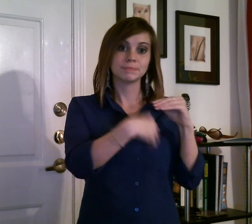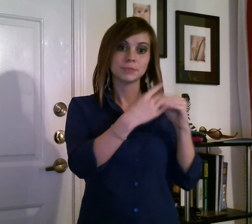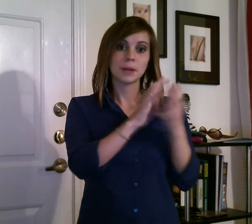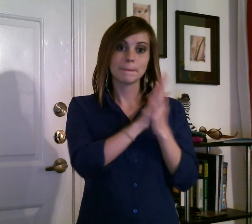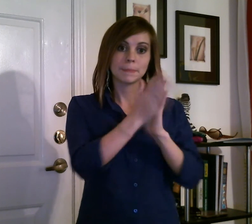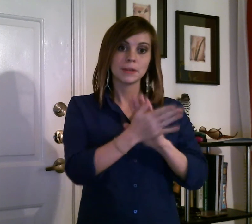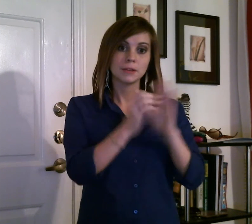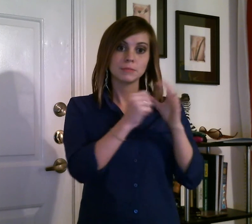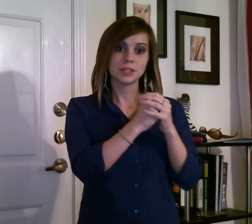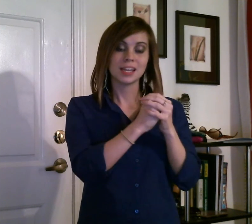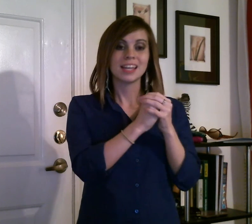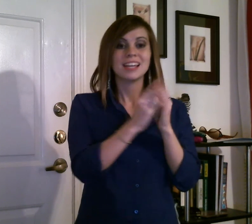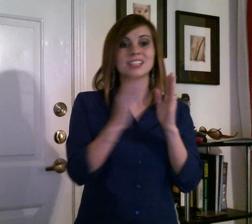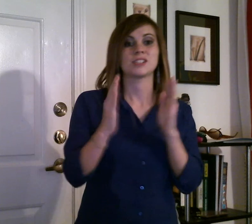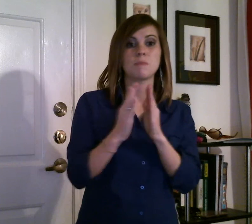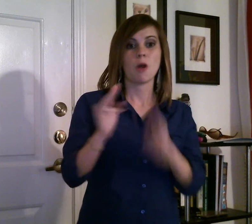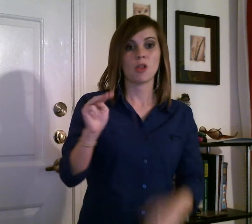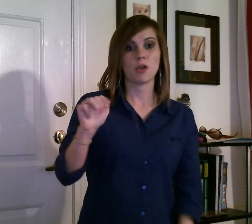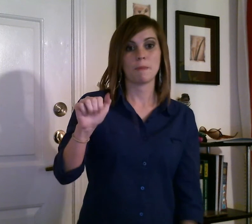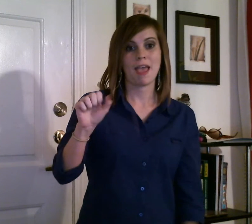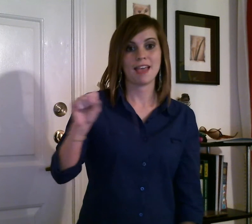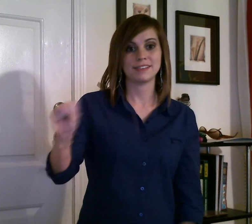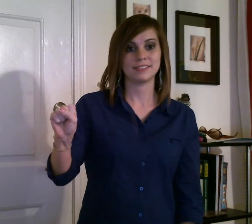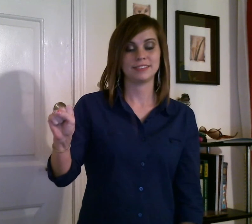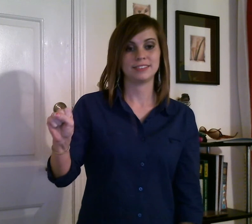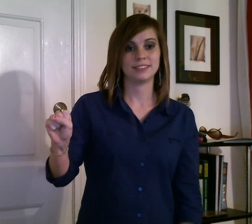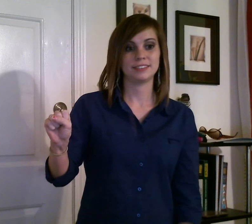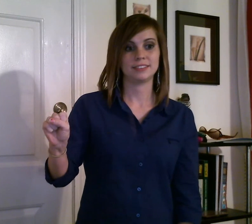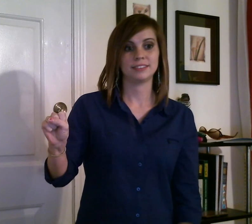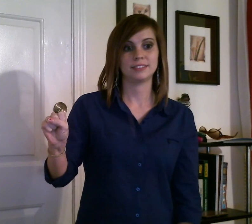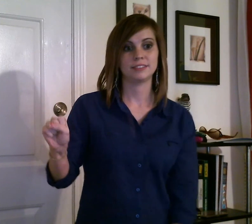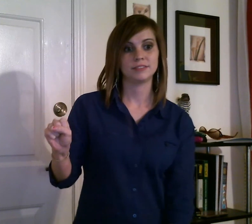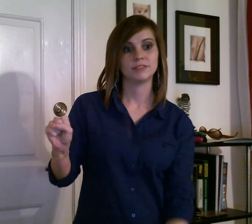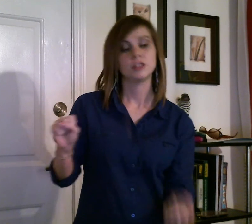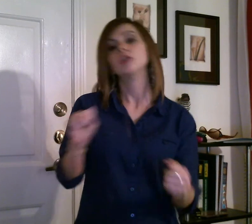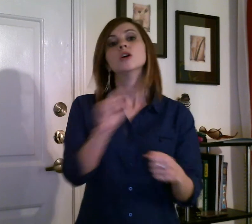mass. And so in the first stage of this, you actually have two protons